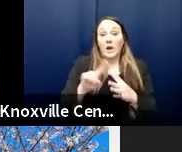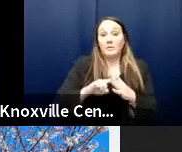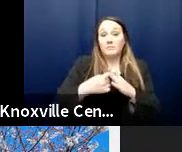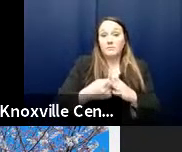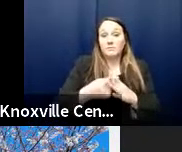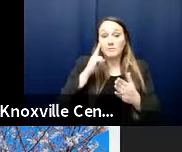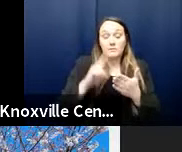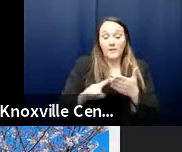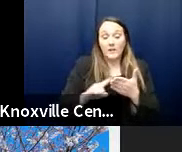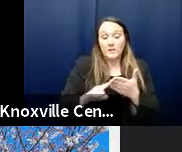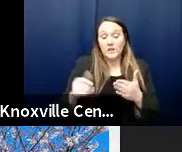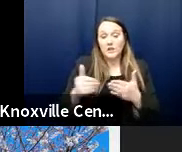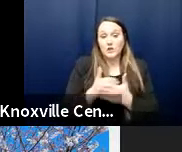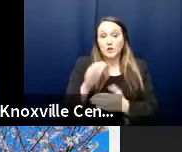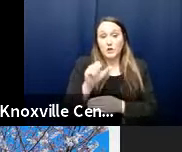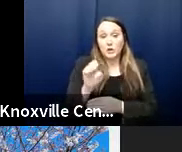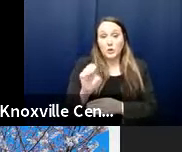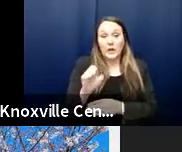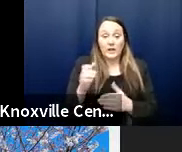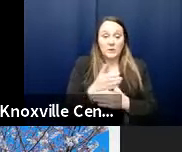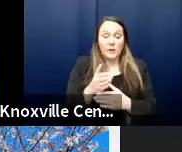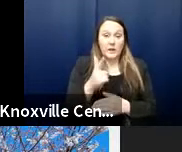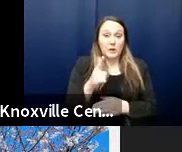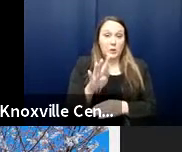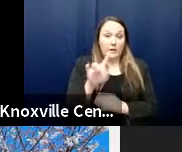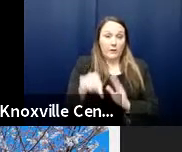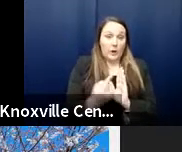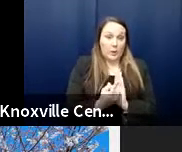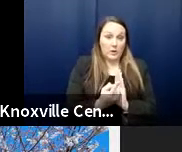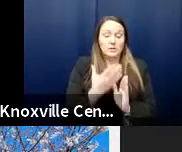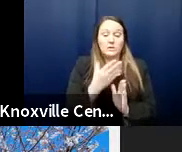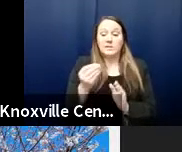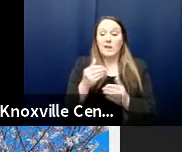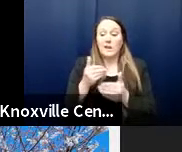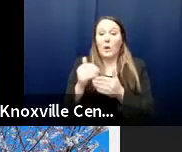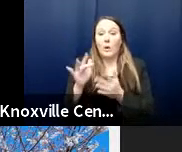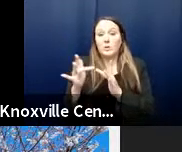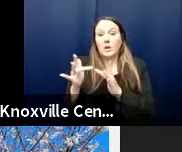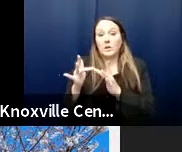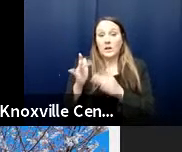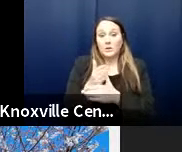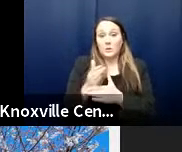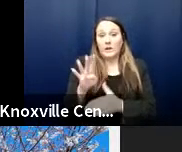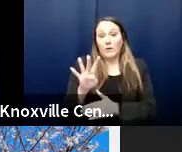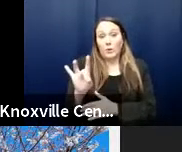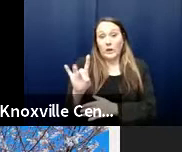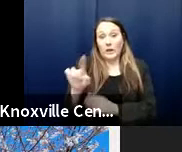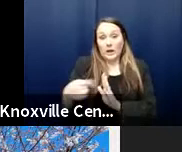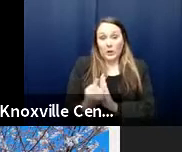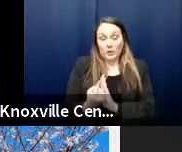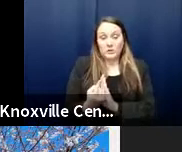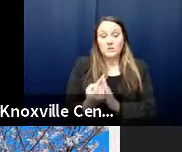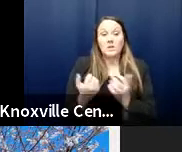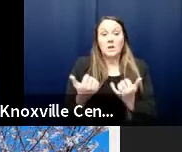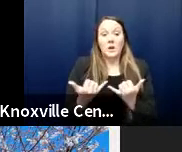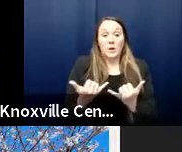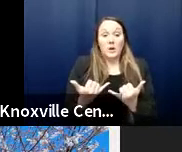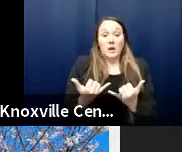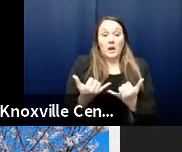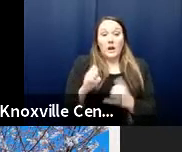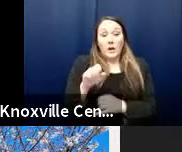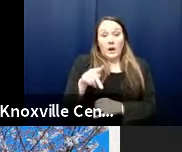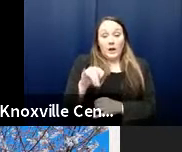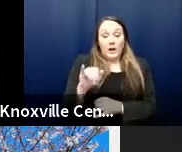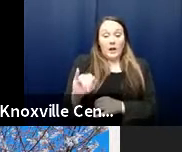investigations for new cases within 24 hours and close contacts within 48 hours. With our current EPI support team,